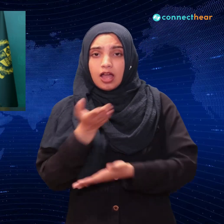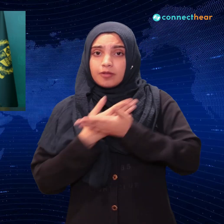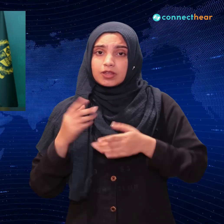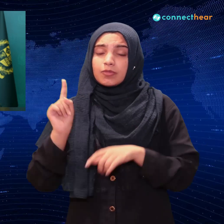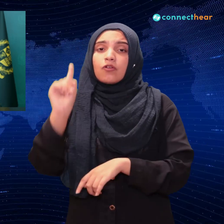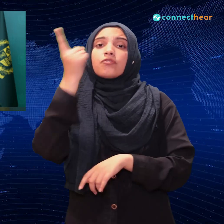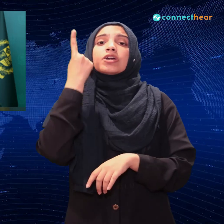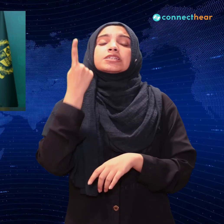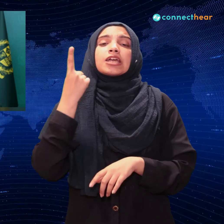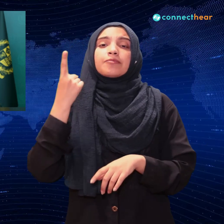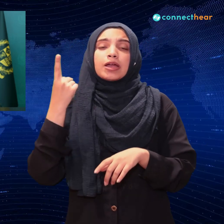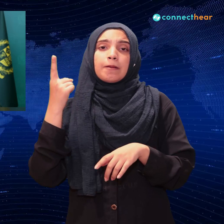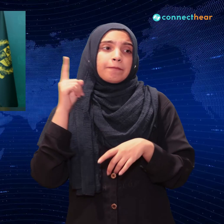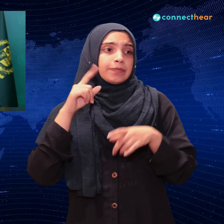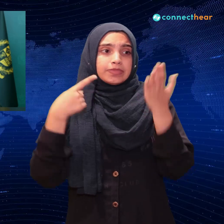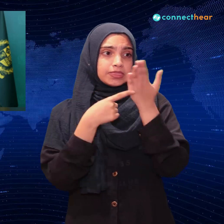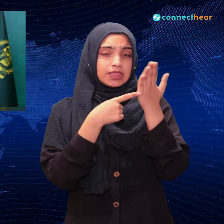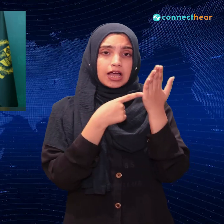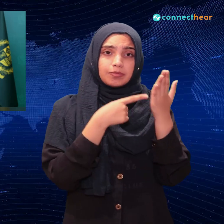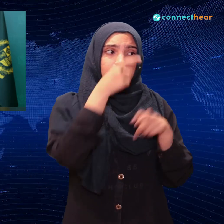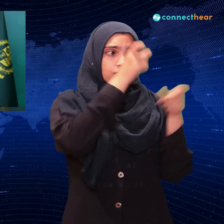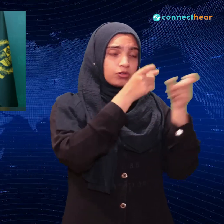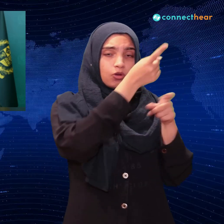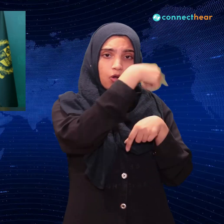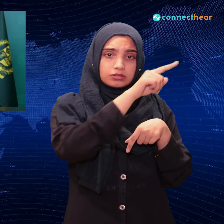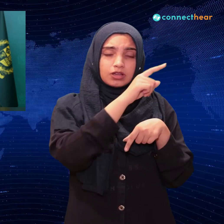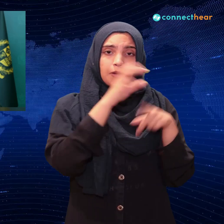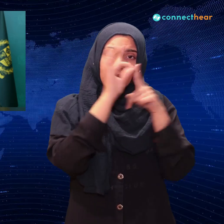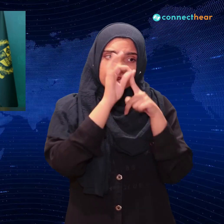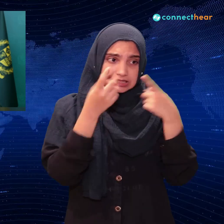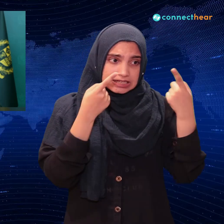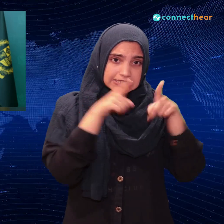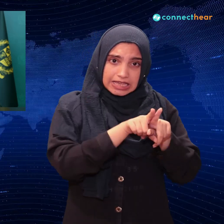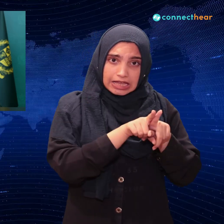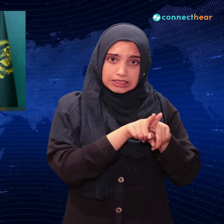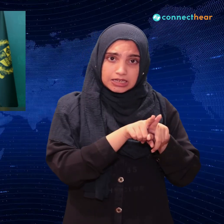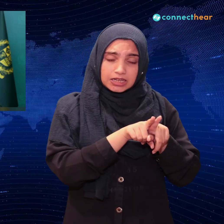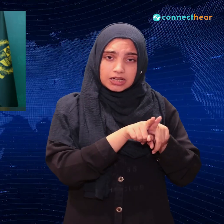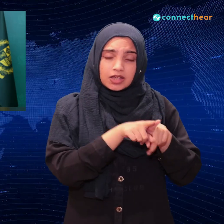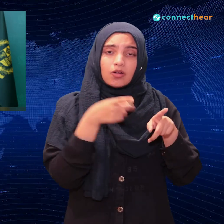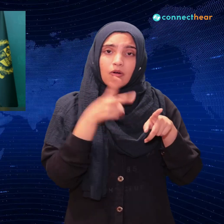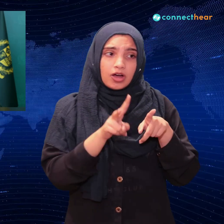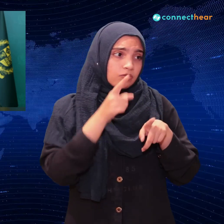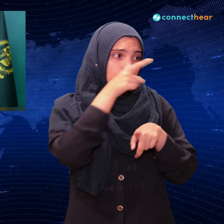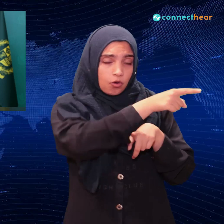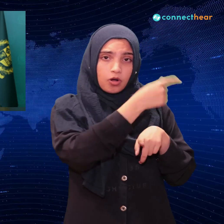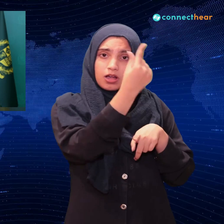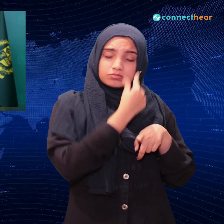we had militant Taliban in Pakistan. And they too attacked Pakistan